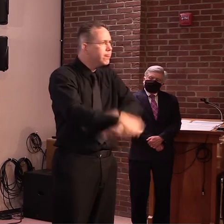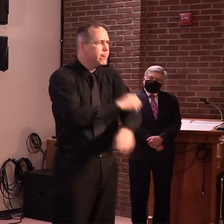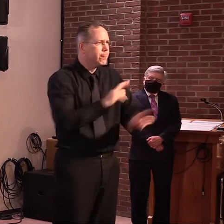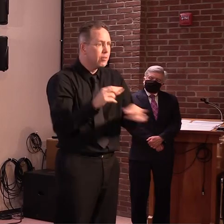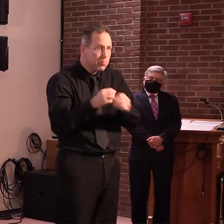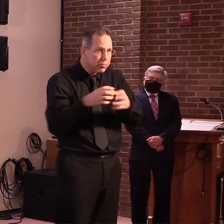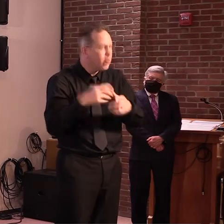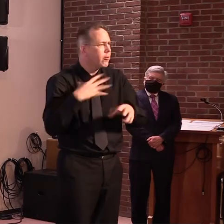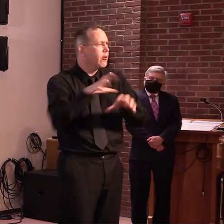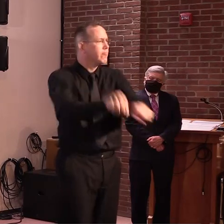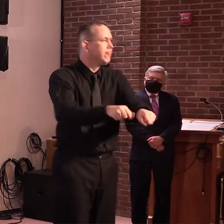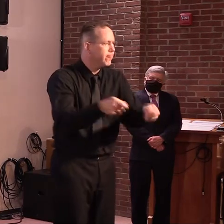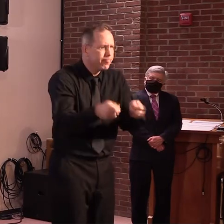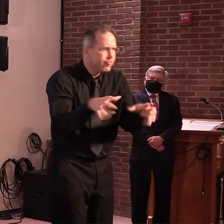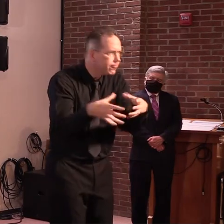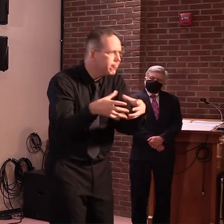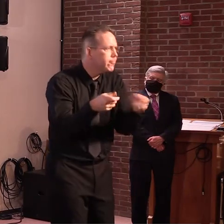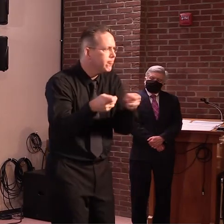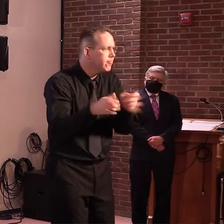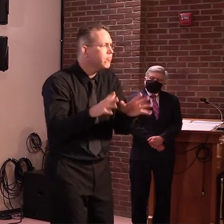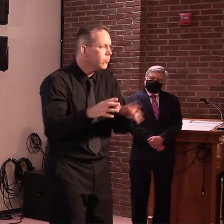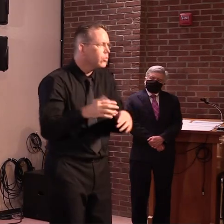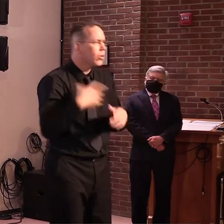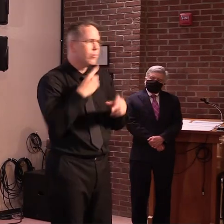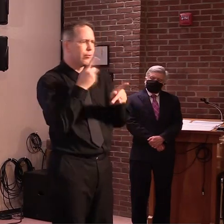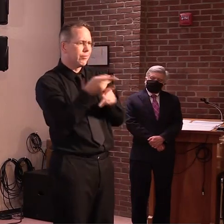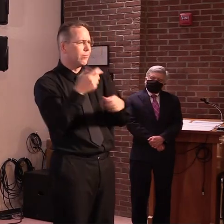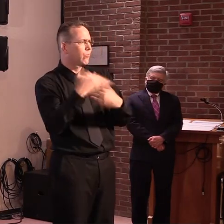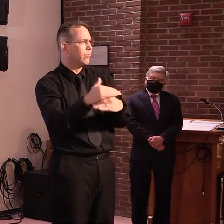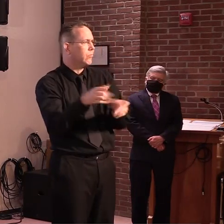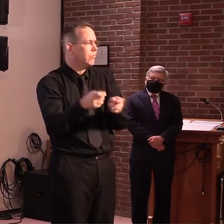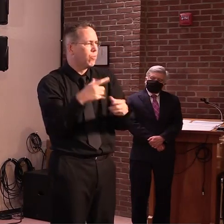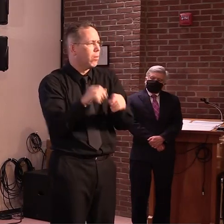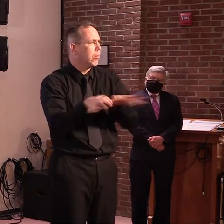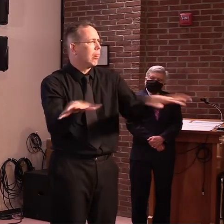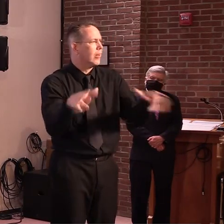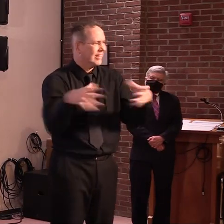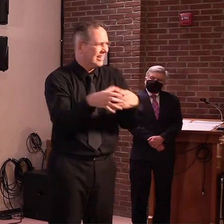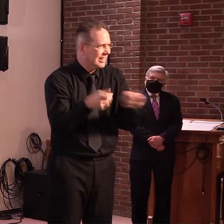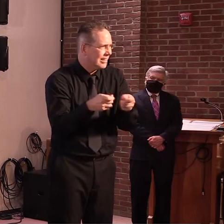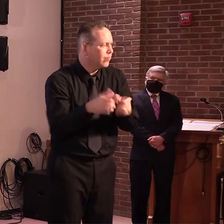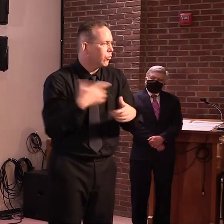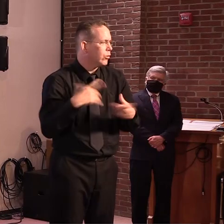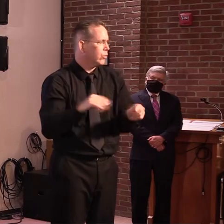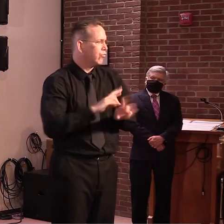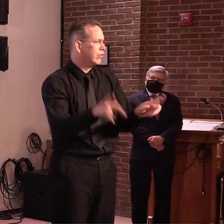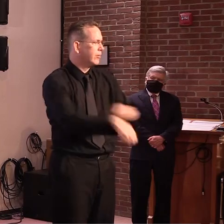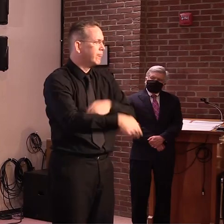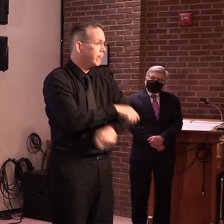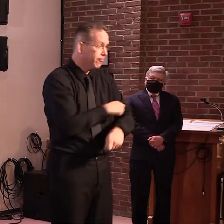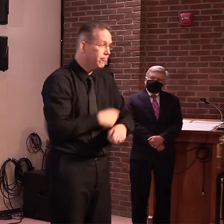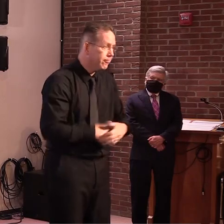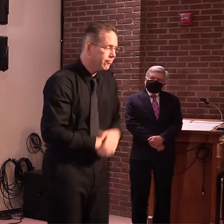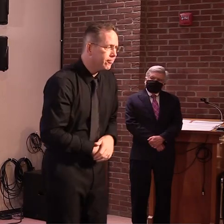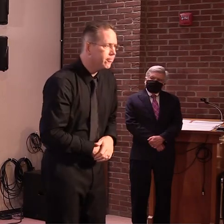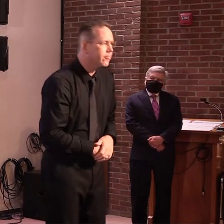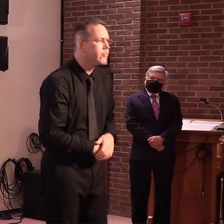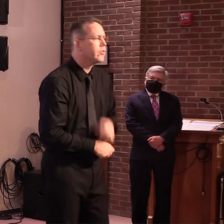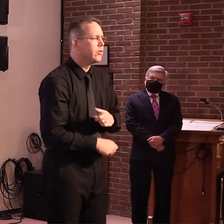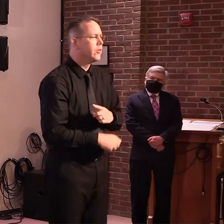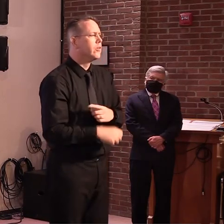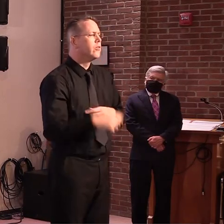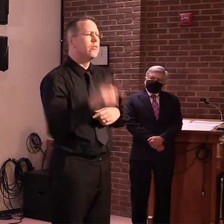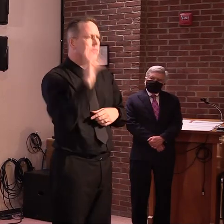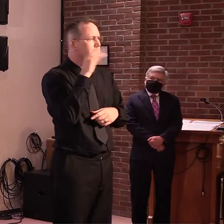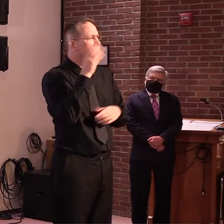though there will be asymptomatic carriers all the time, that's not going to be the predominant number of